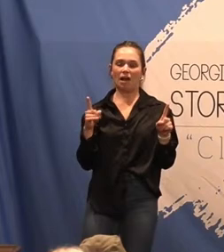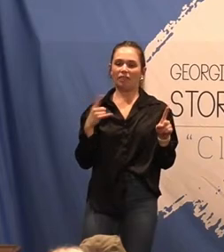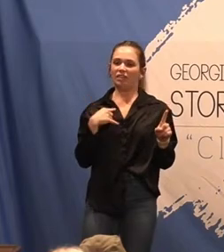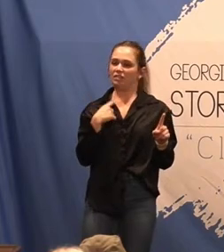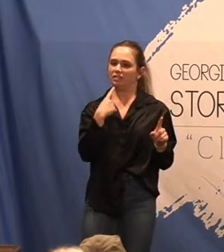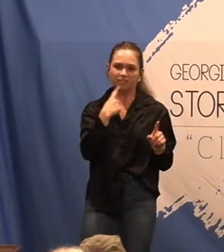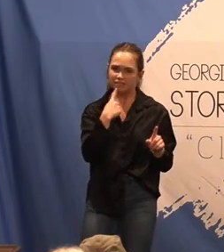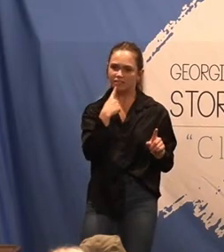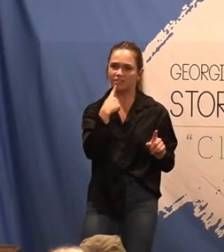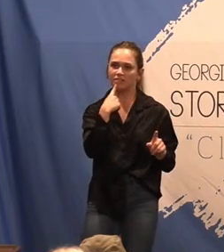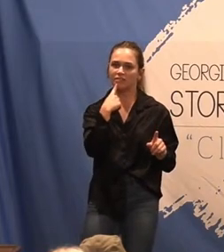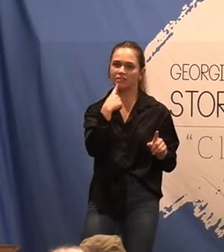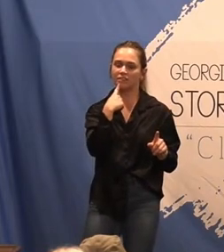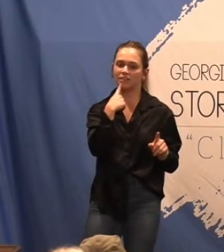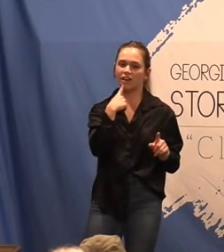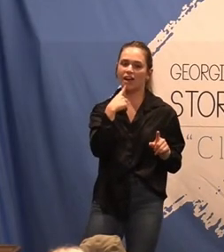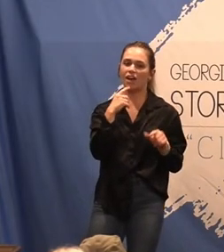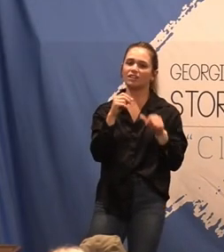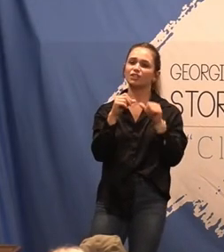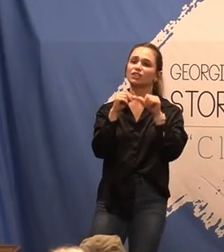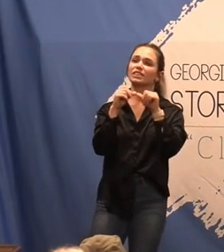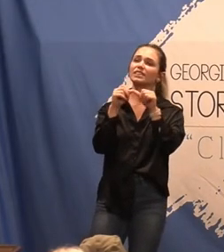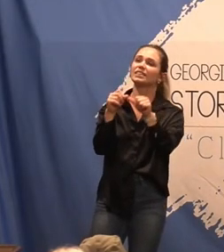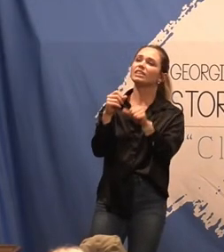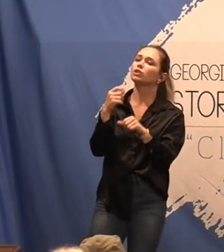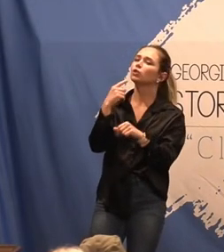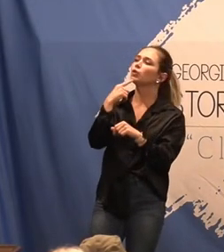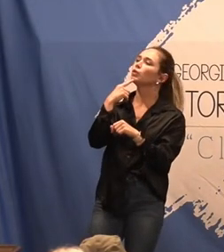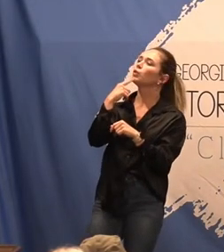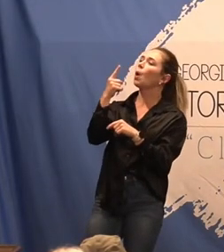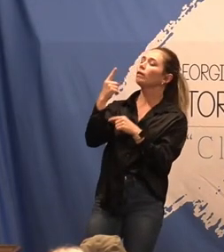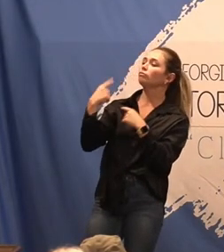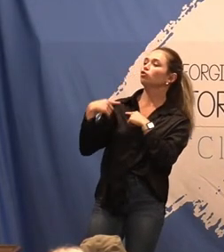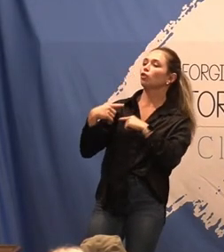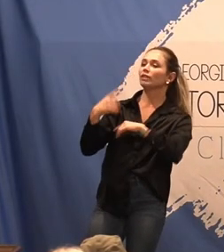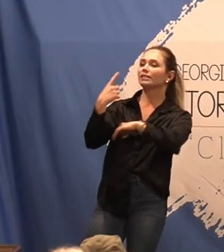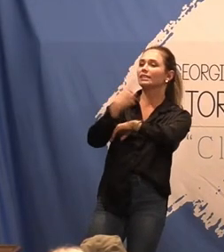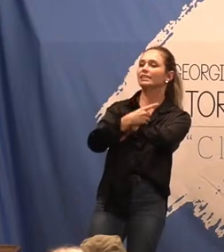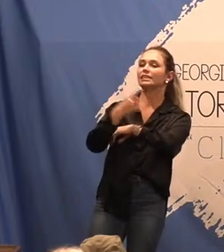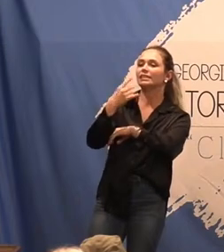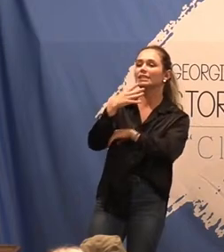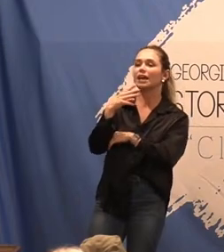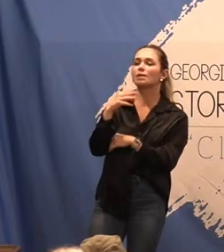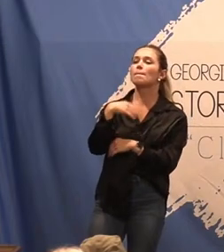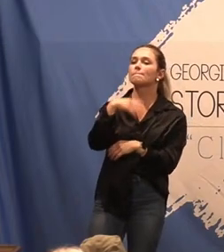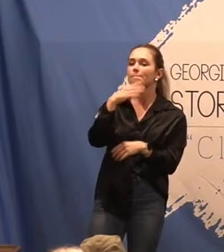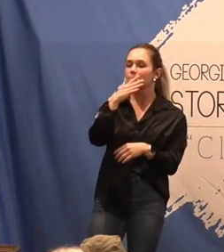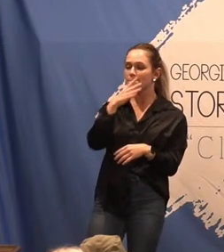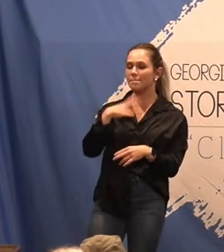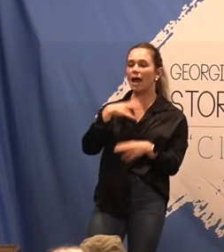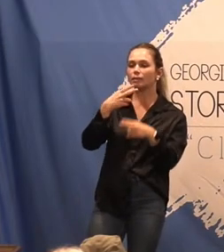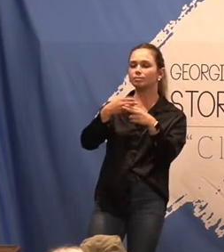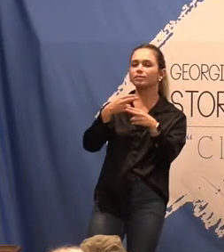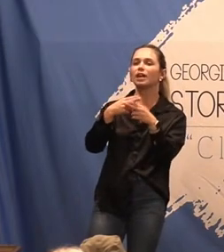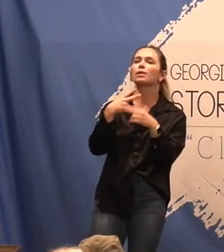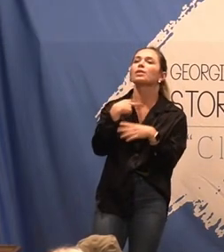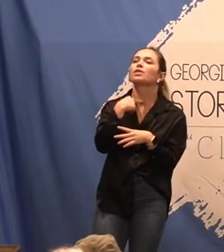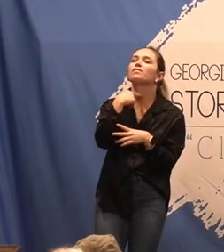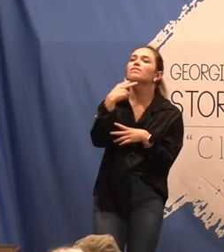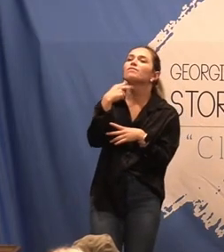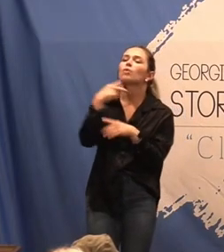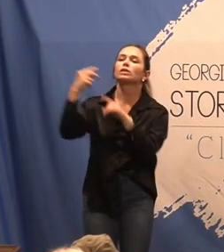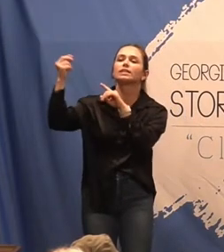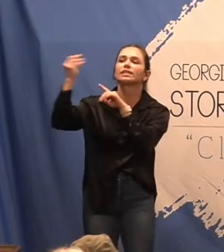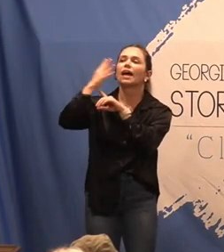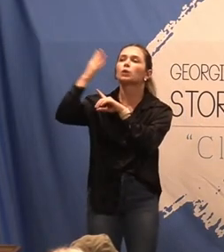devastation, they continued to call out in broad daylight Madam Killiman's name, and their voices echoed